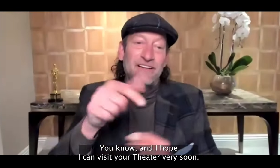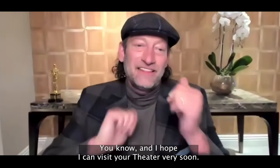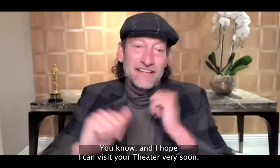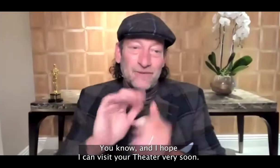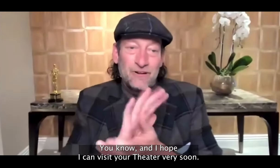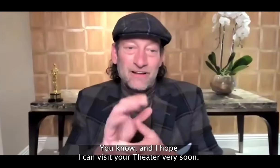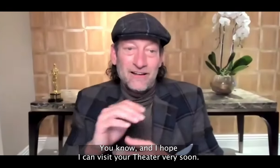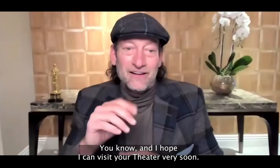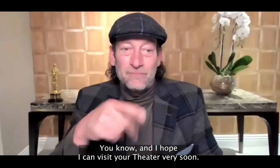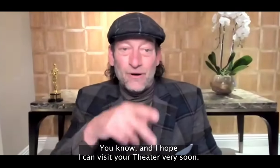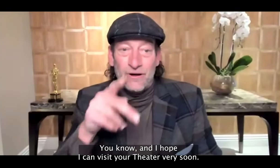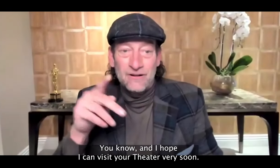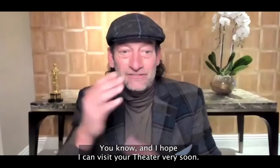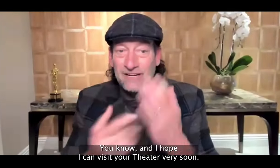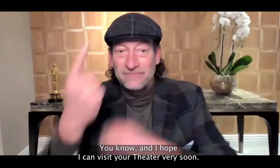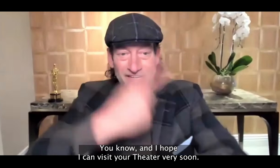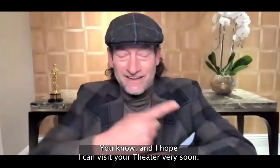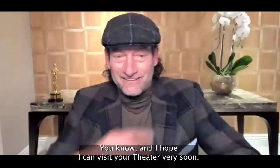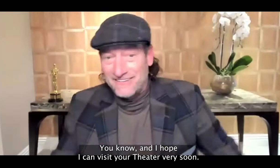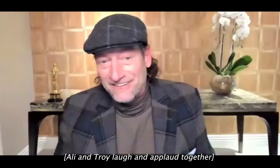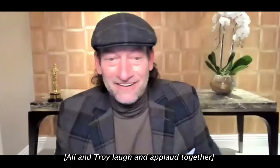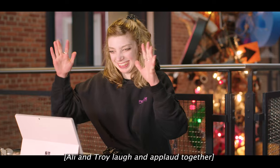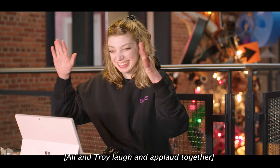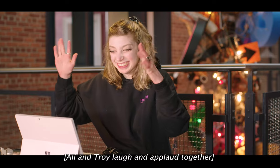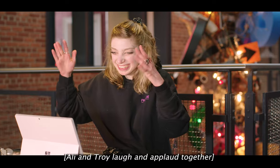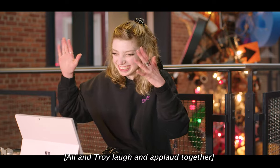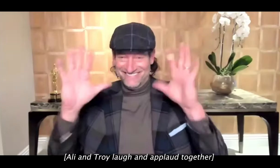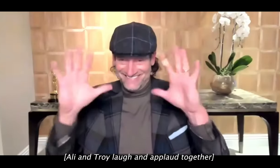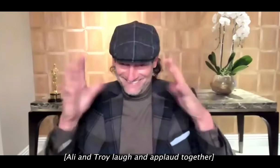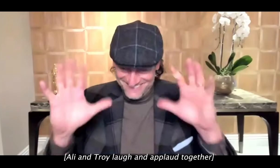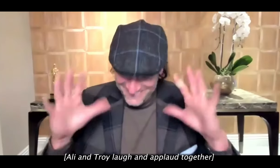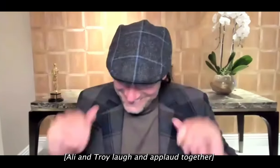so much for having me. Yeah. You know, and I hope I can visit your theater very soon.